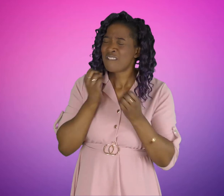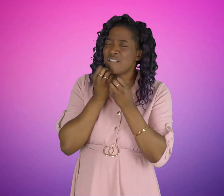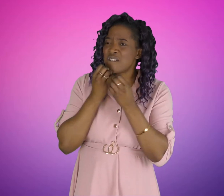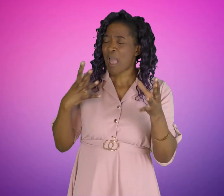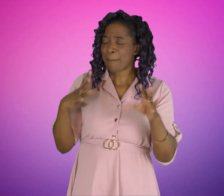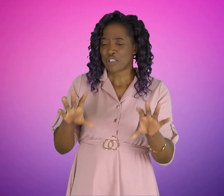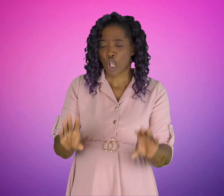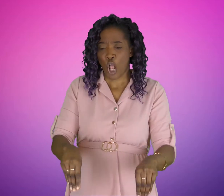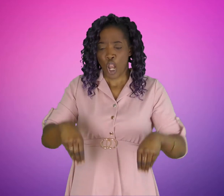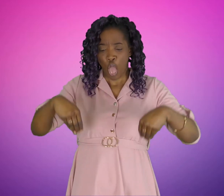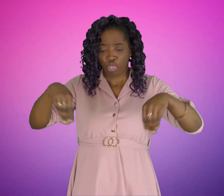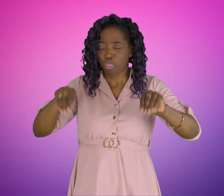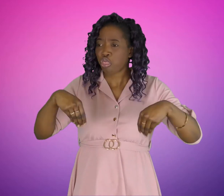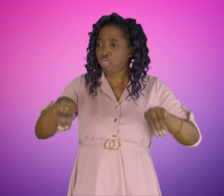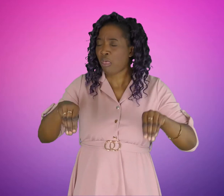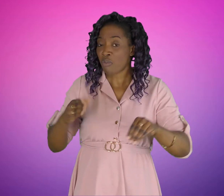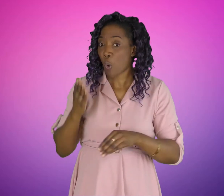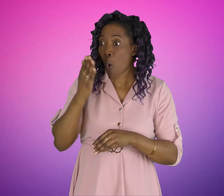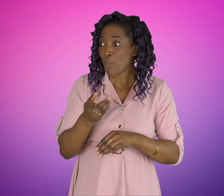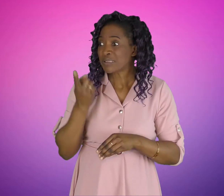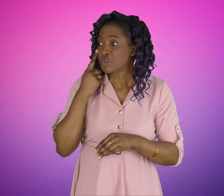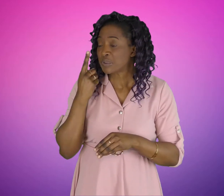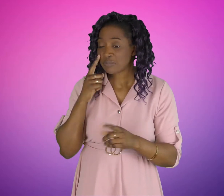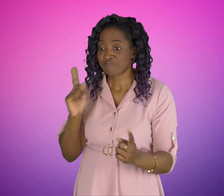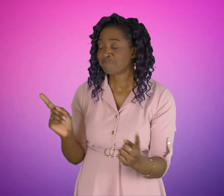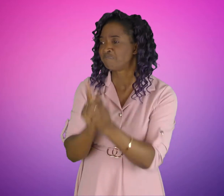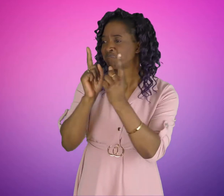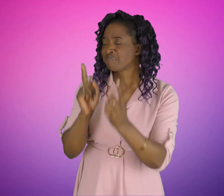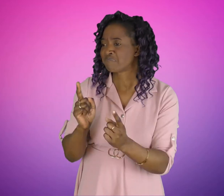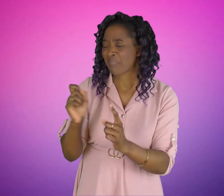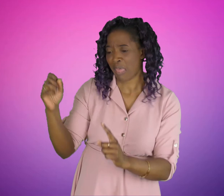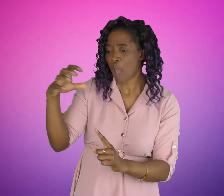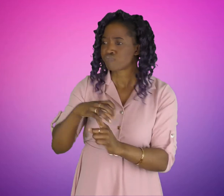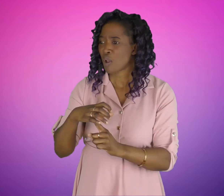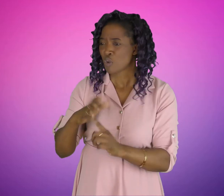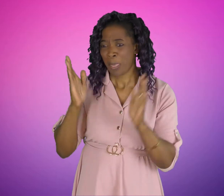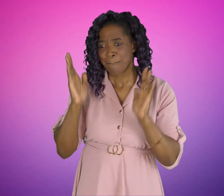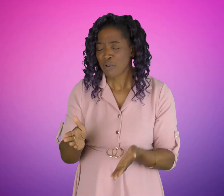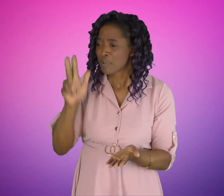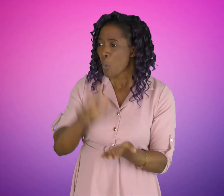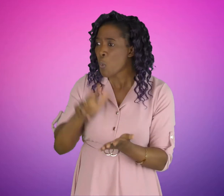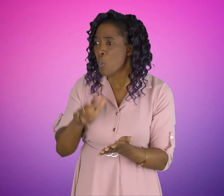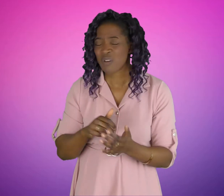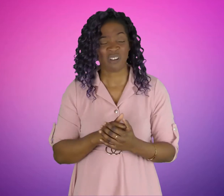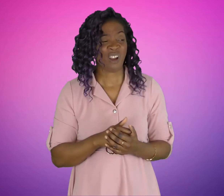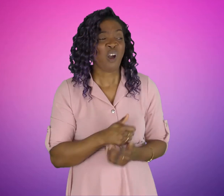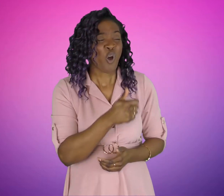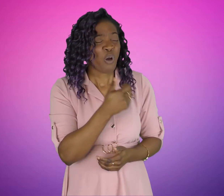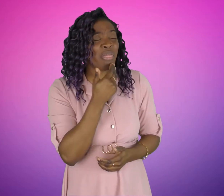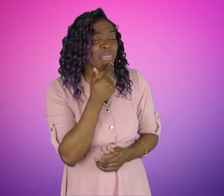was. They're businessmen. They make a famous cloth. Do off to see the Emperor, so they must be legit in that.